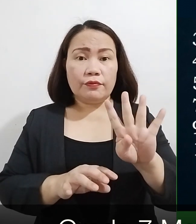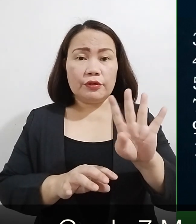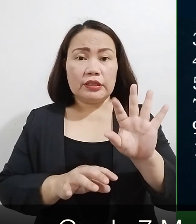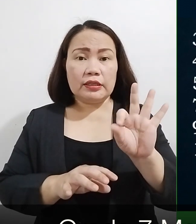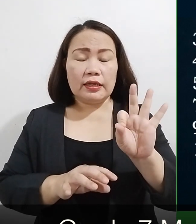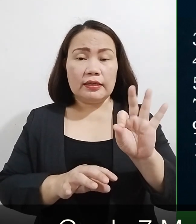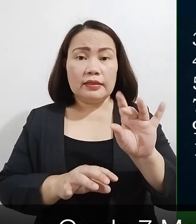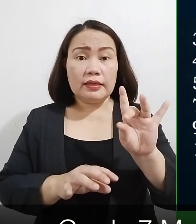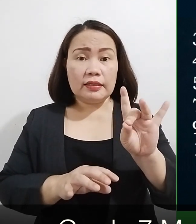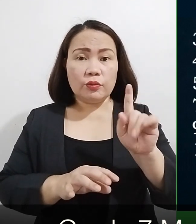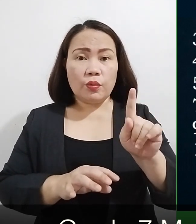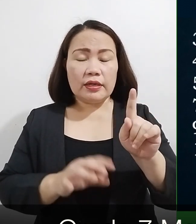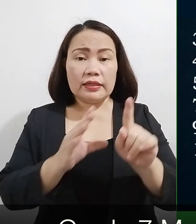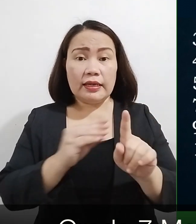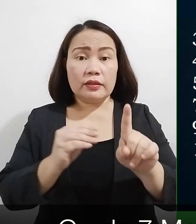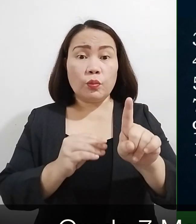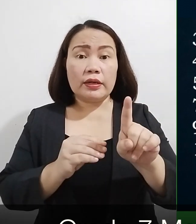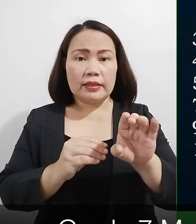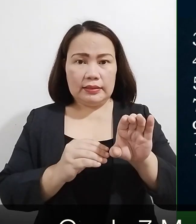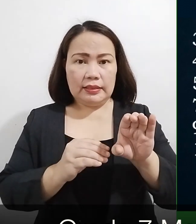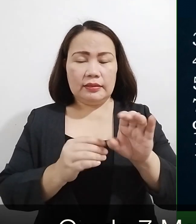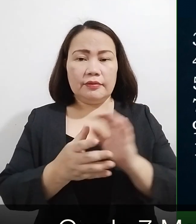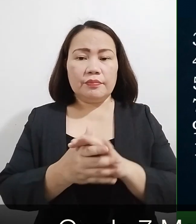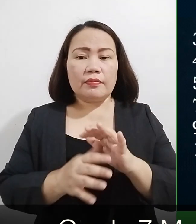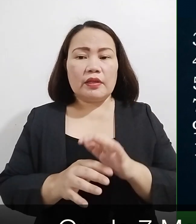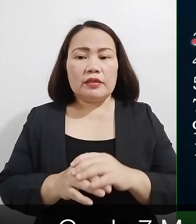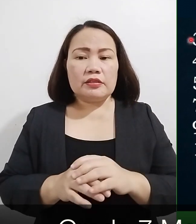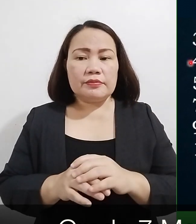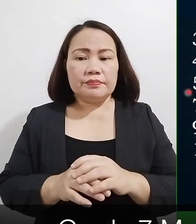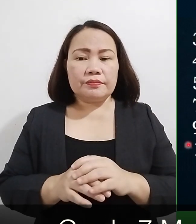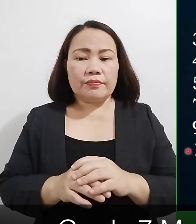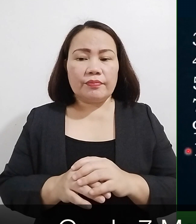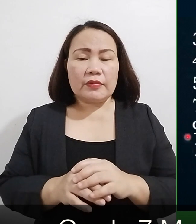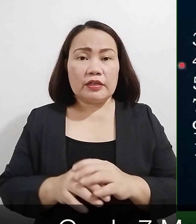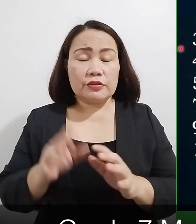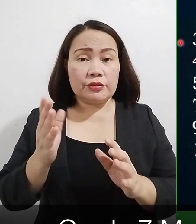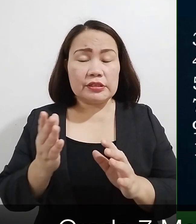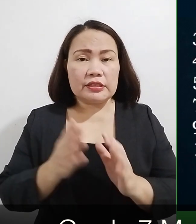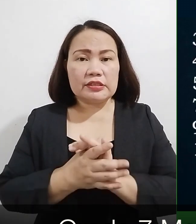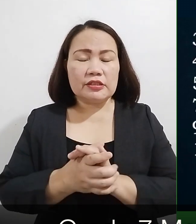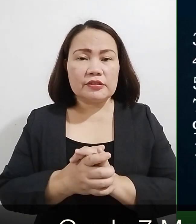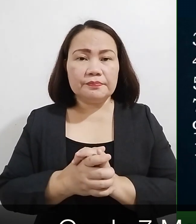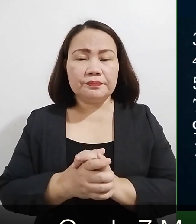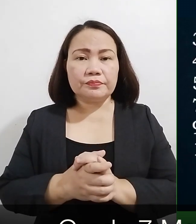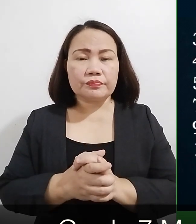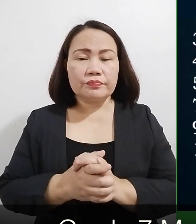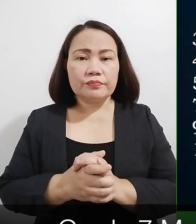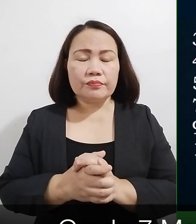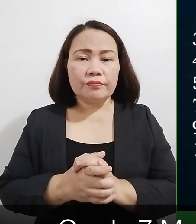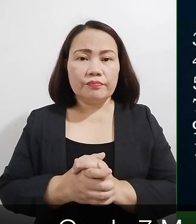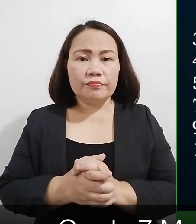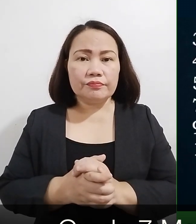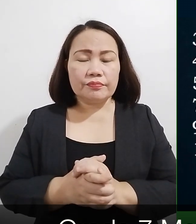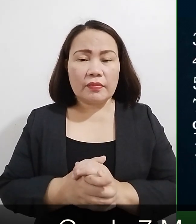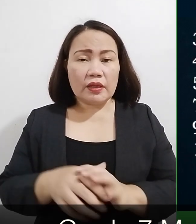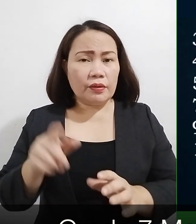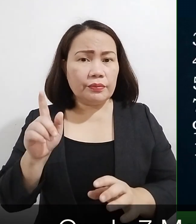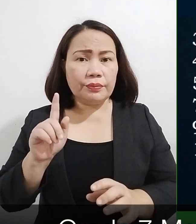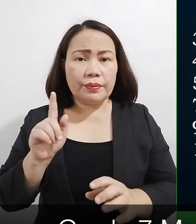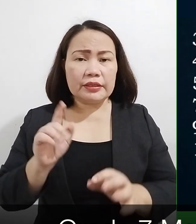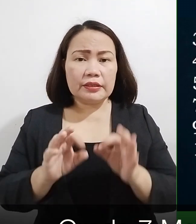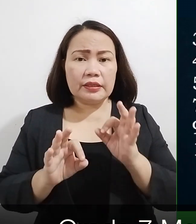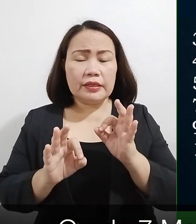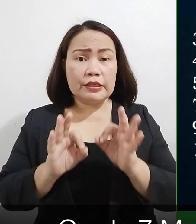49, 81, and 100. So, kumuha lang ako ng random numbers ha. Okay, next. Now,